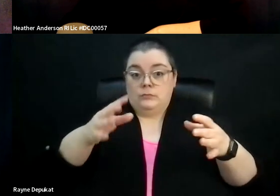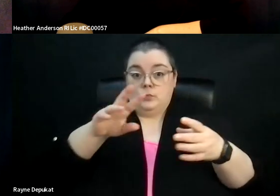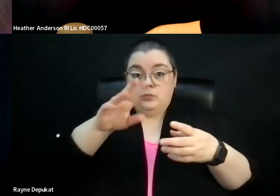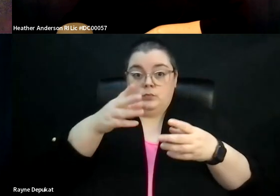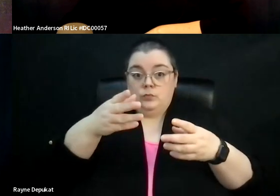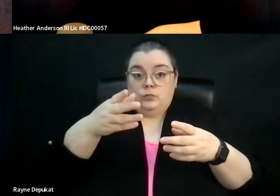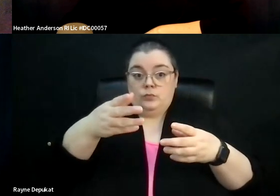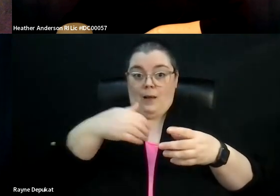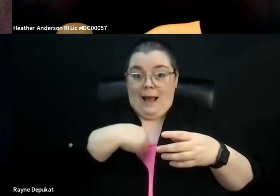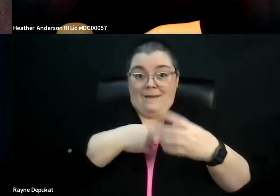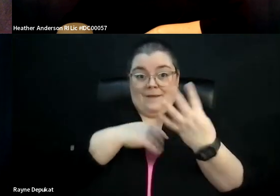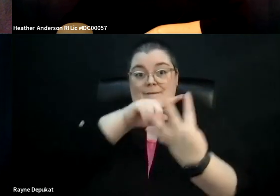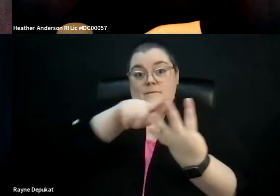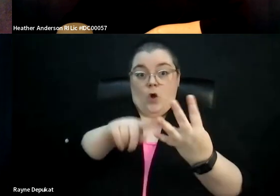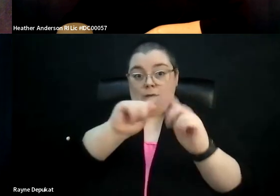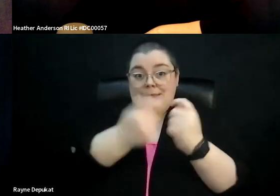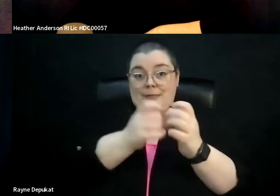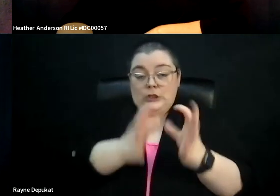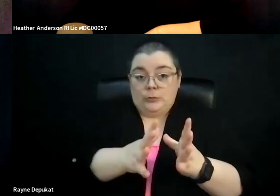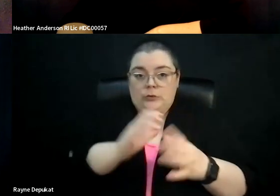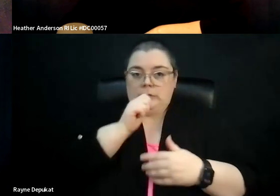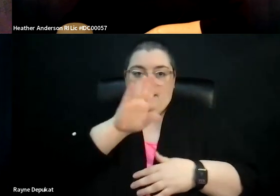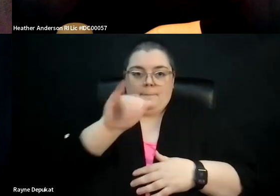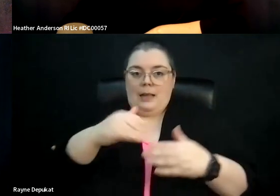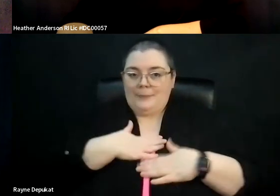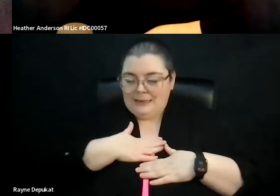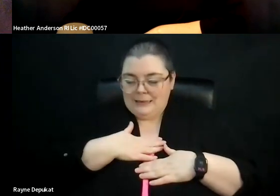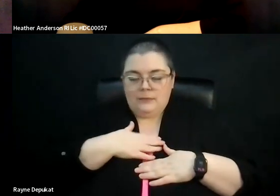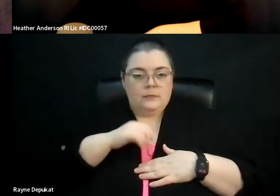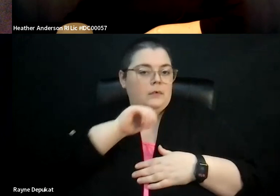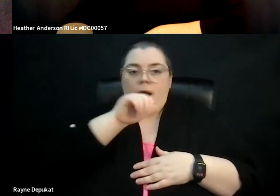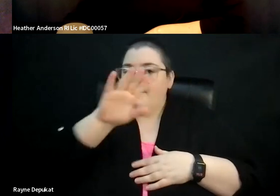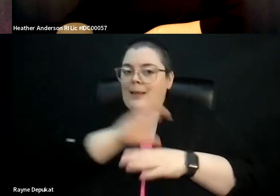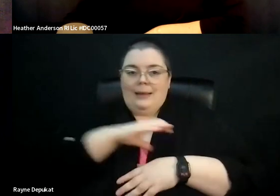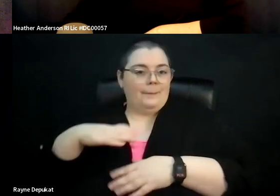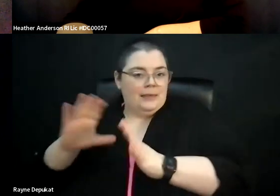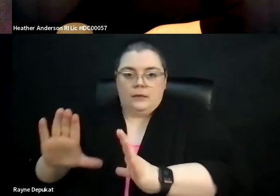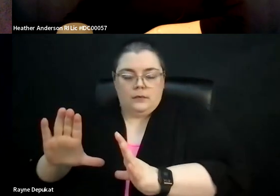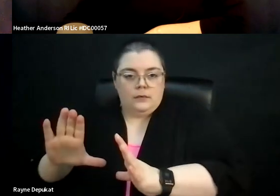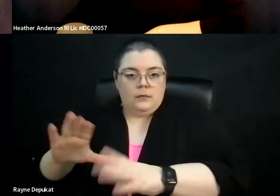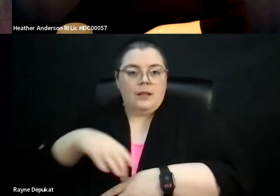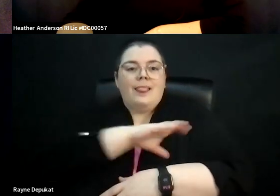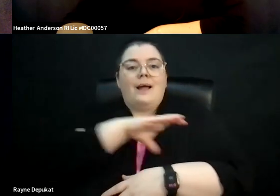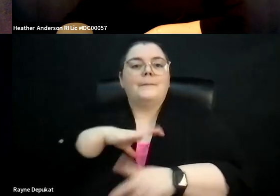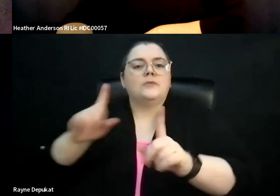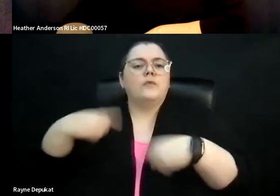So that decision to have a team of 4 interpreters tonight was not made by me. It was not made by our